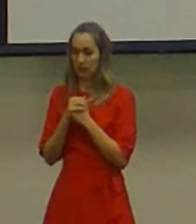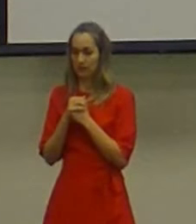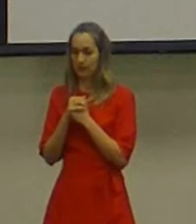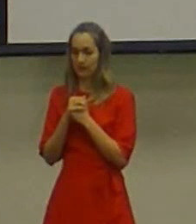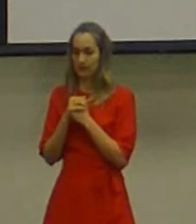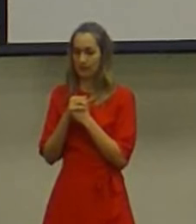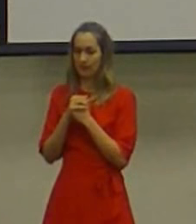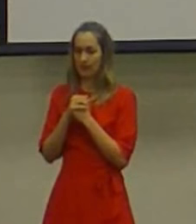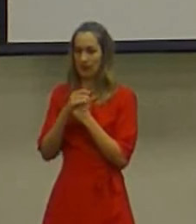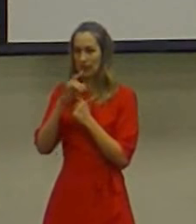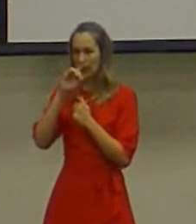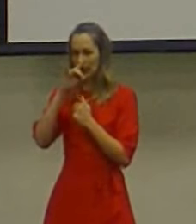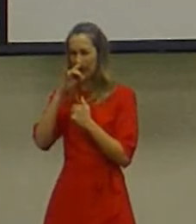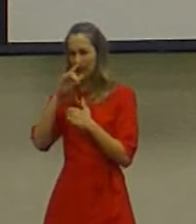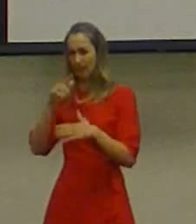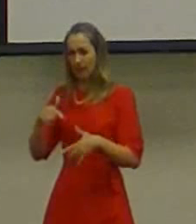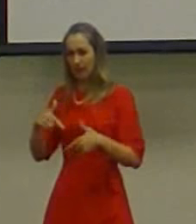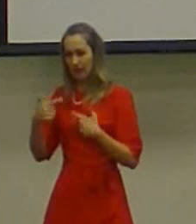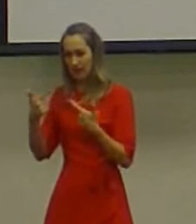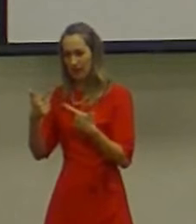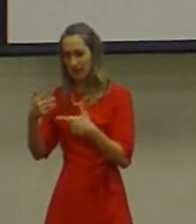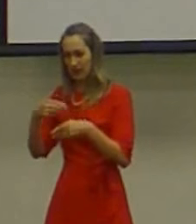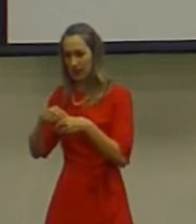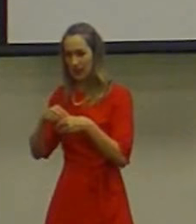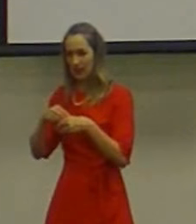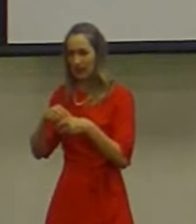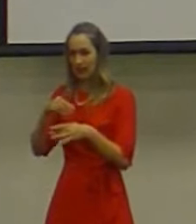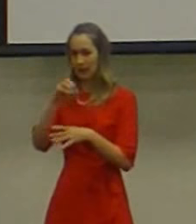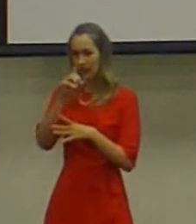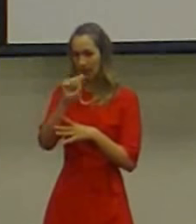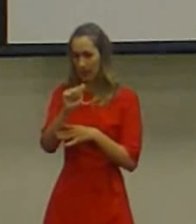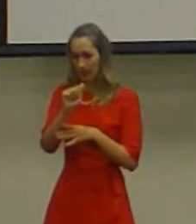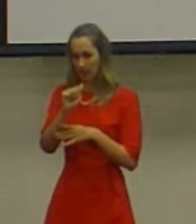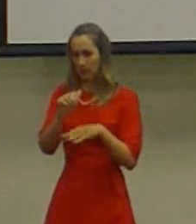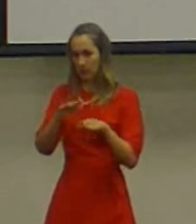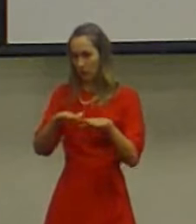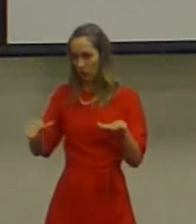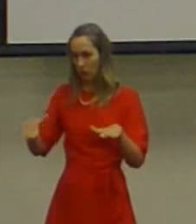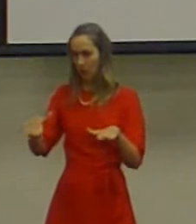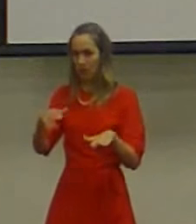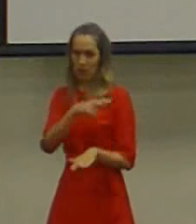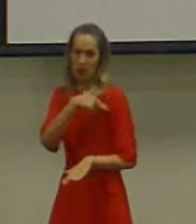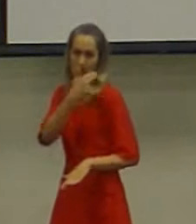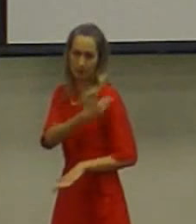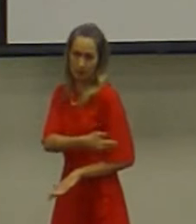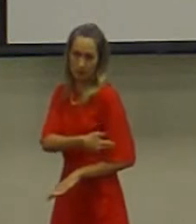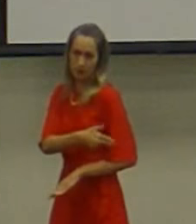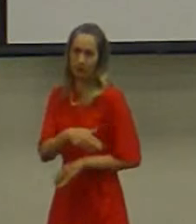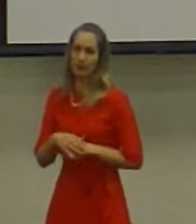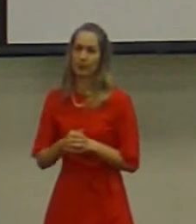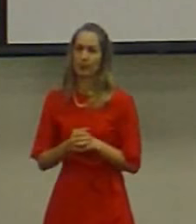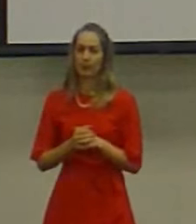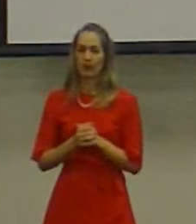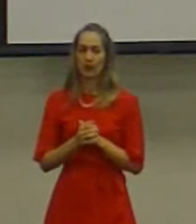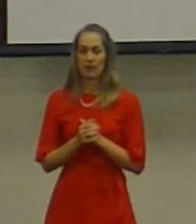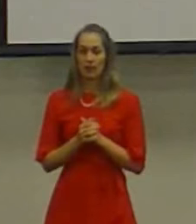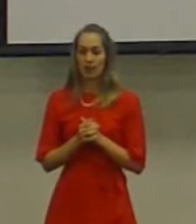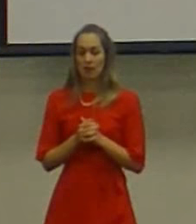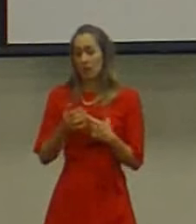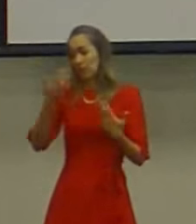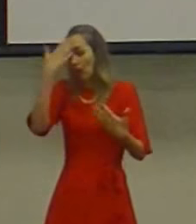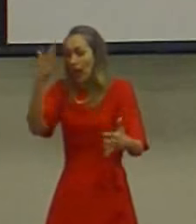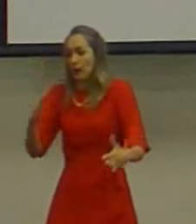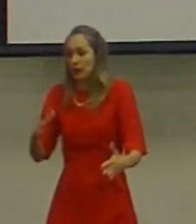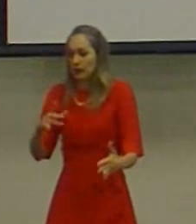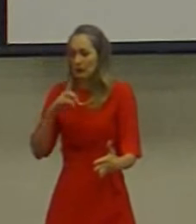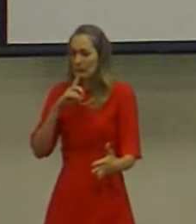These kids, they live in a disabled children's hospital, and I don't know, it was a